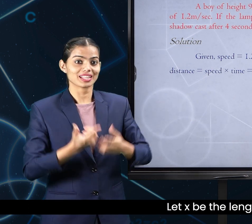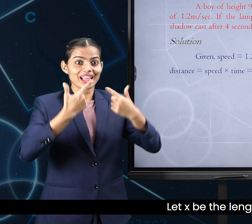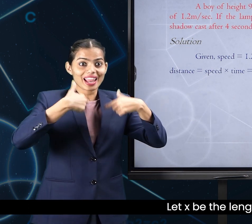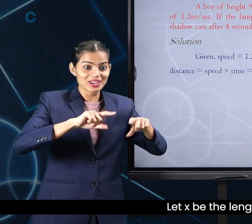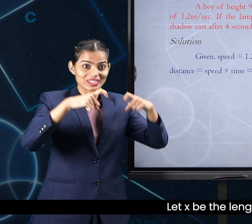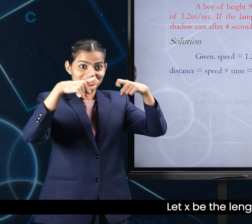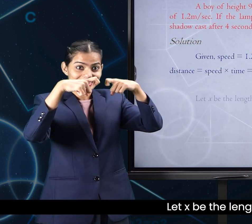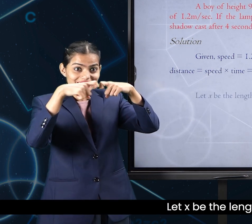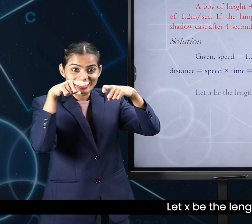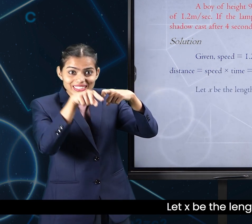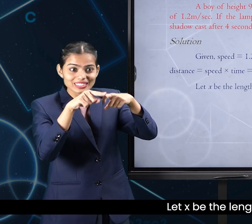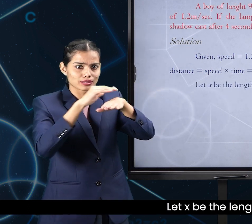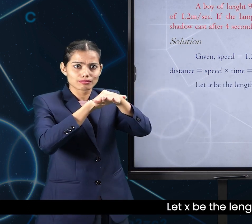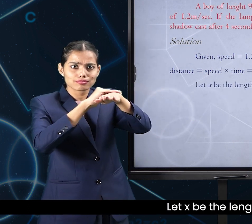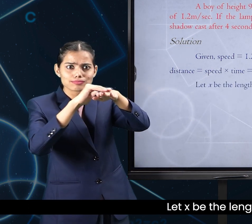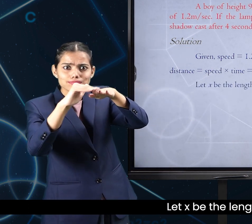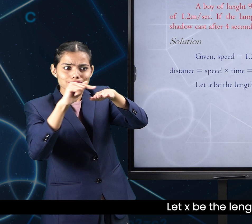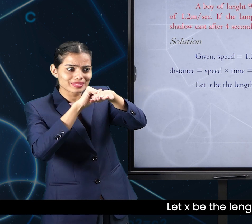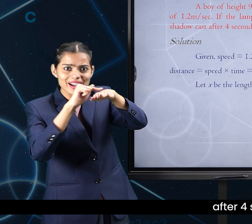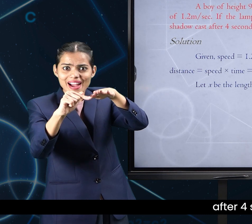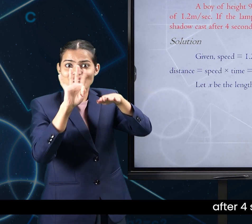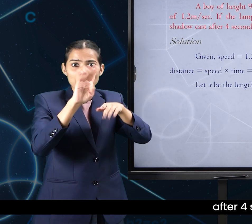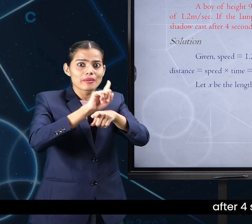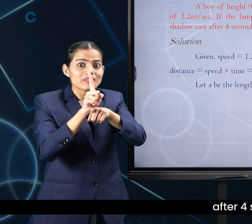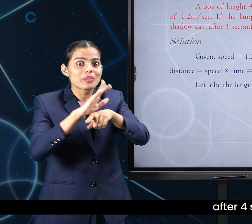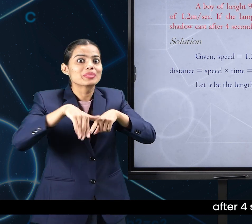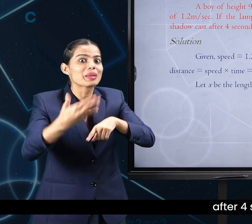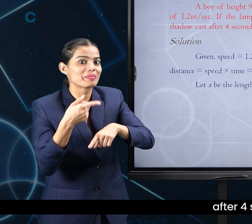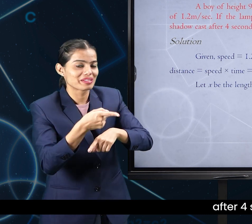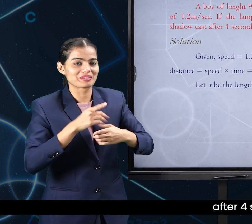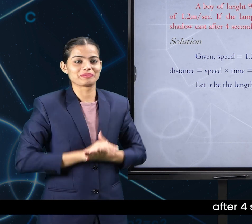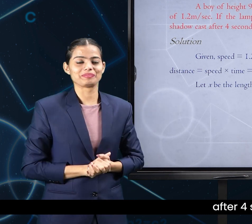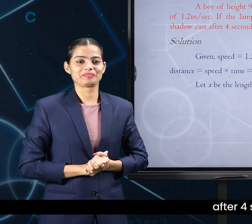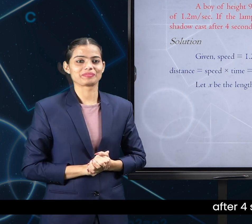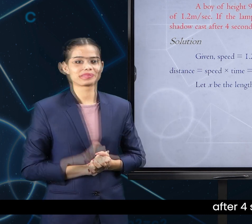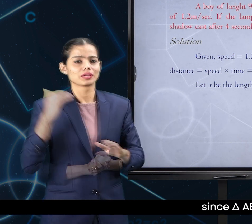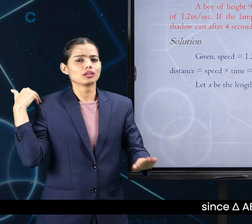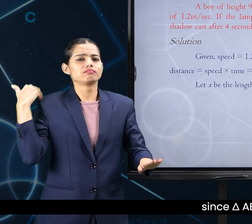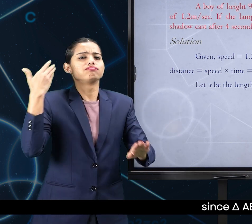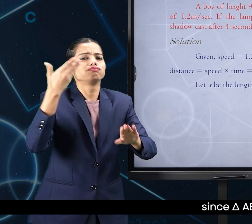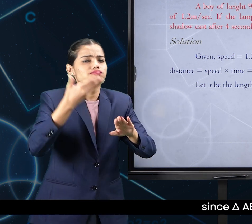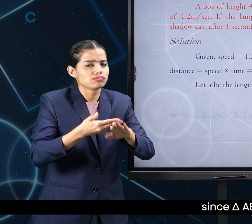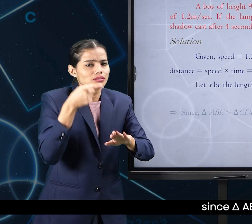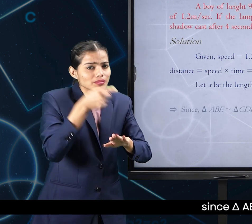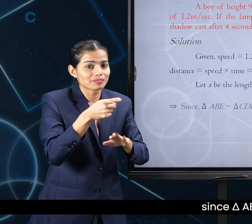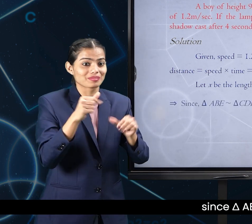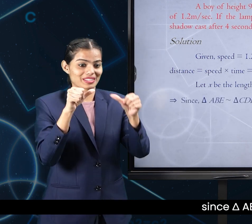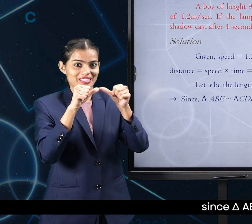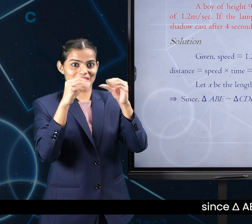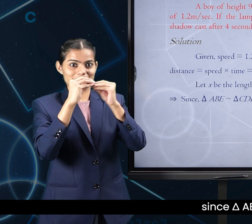Let x be the length of the center. shadow after 4 seconds. Since triangle